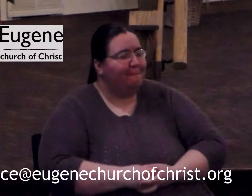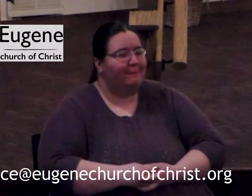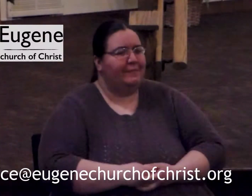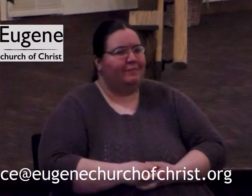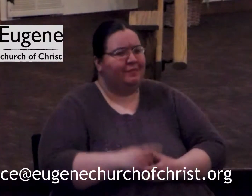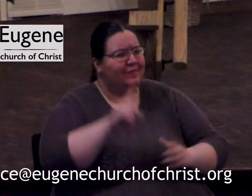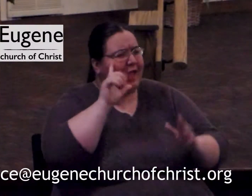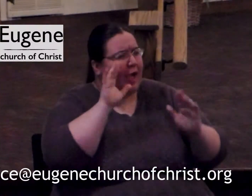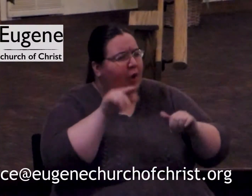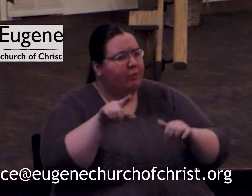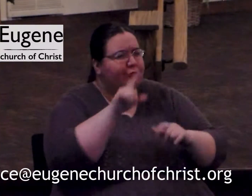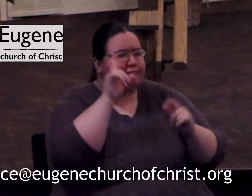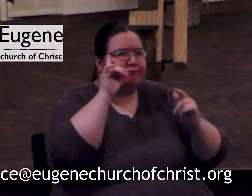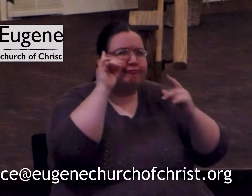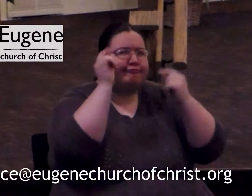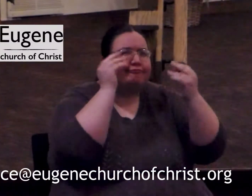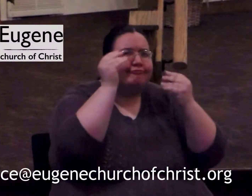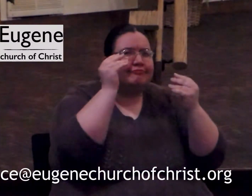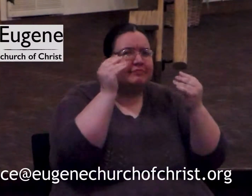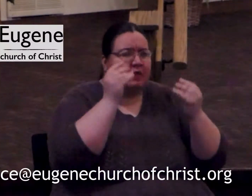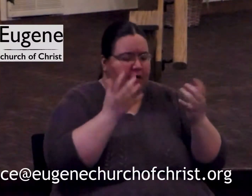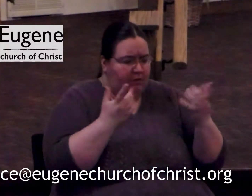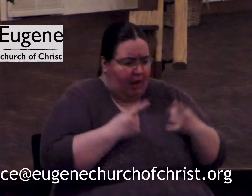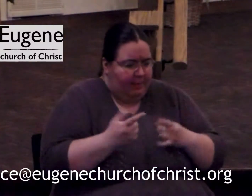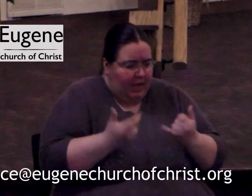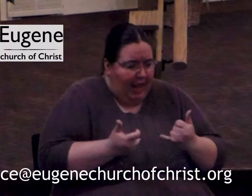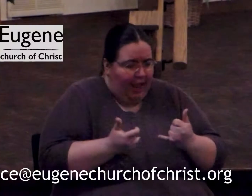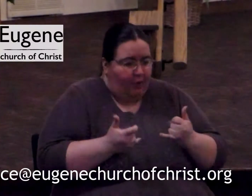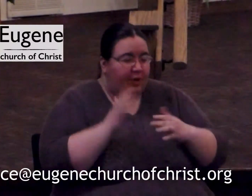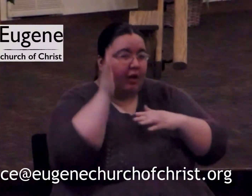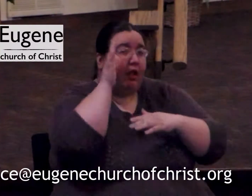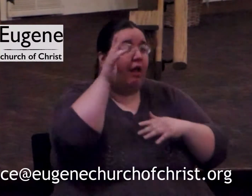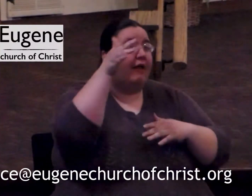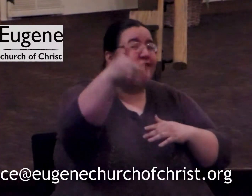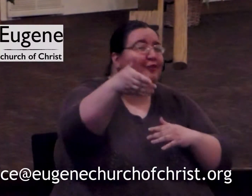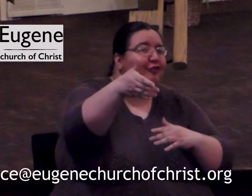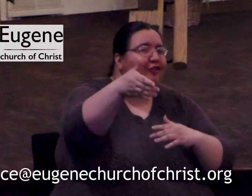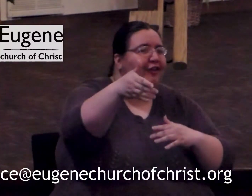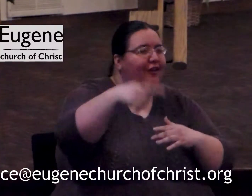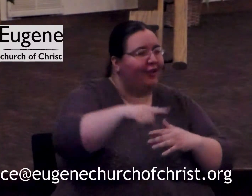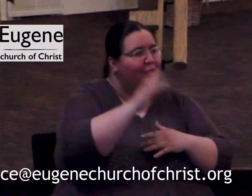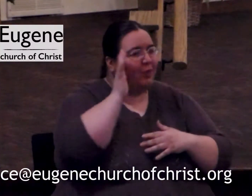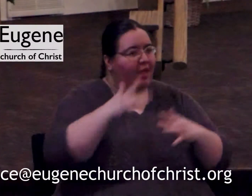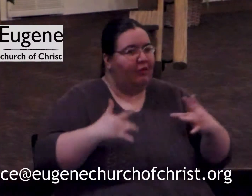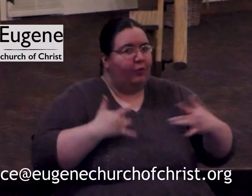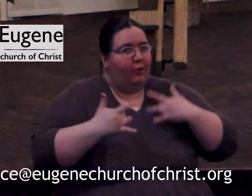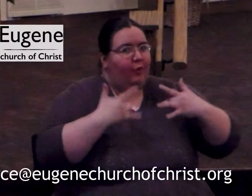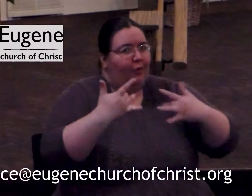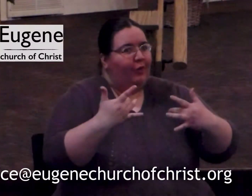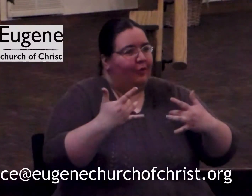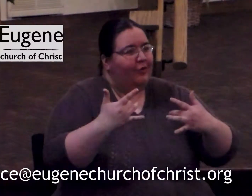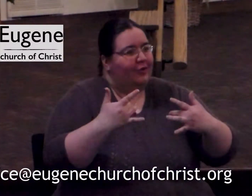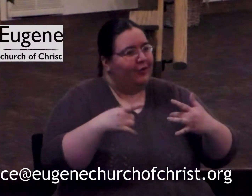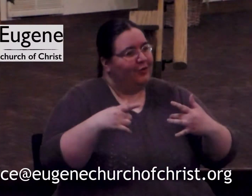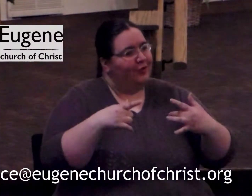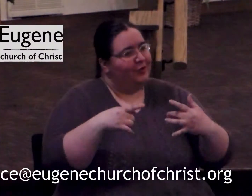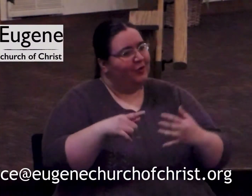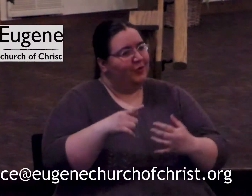we are and think about us moving forward, that you'll get excited too. That you will realize that even though we have those occasional Sundays with a big event and lots of